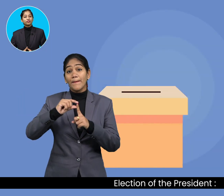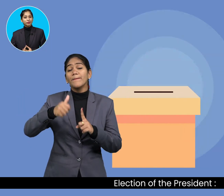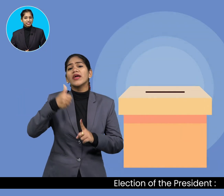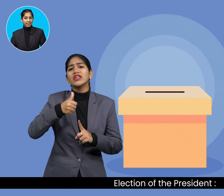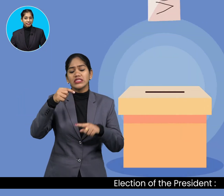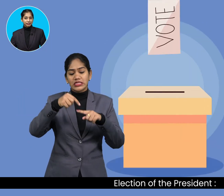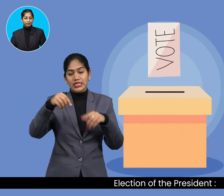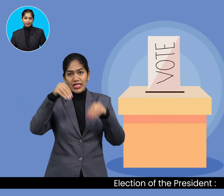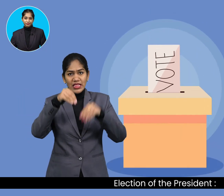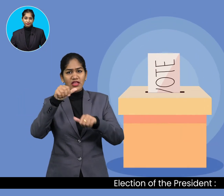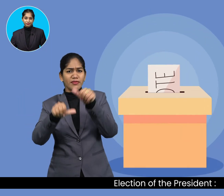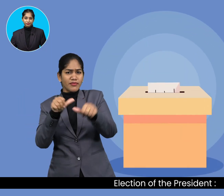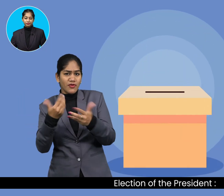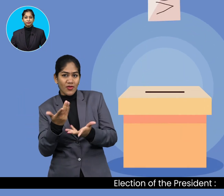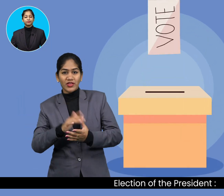Election of the President.